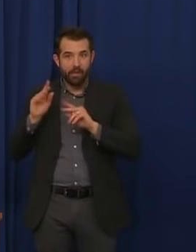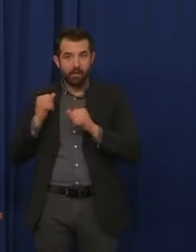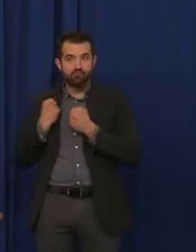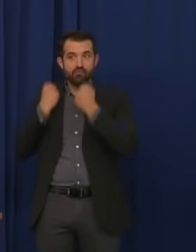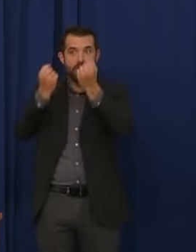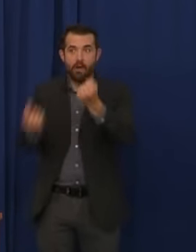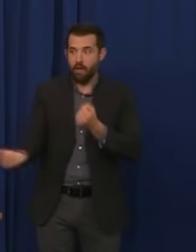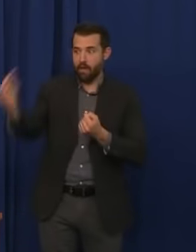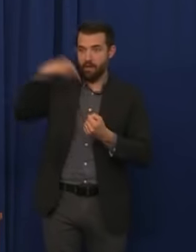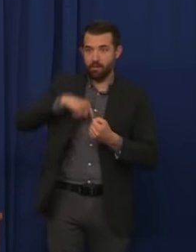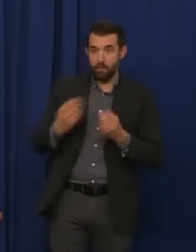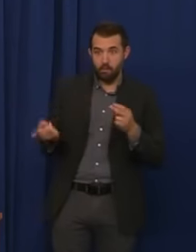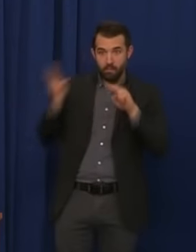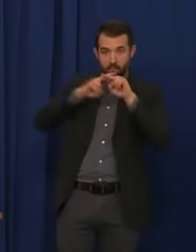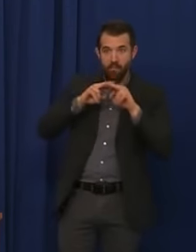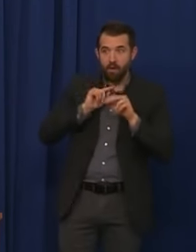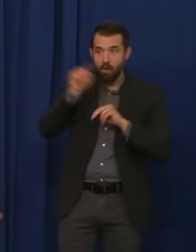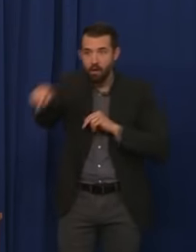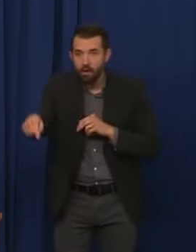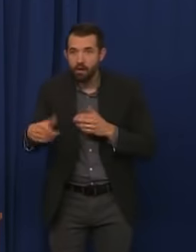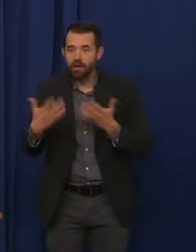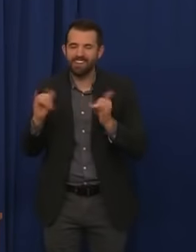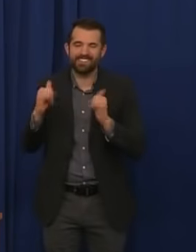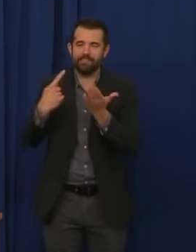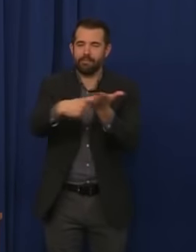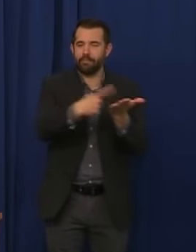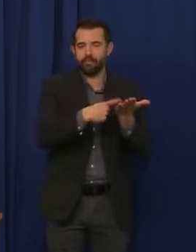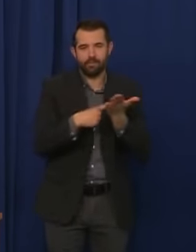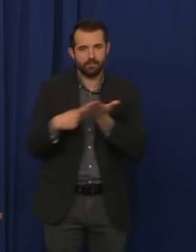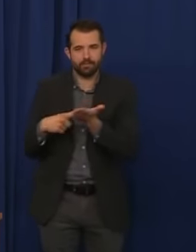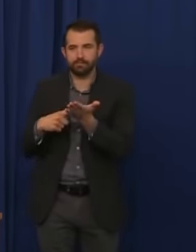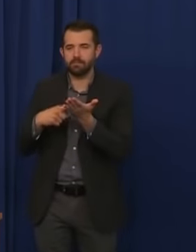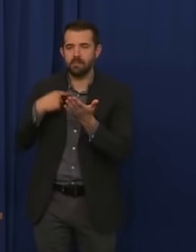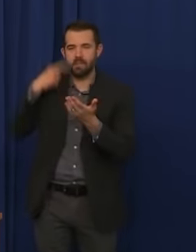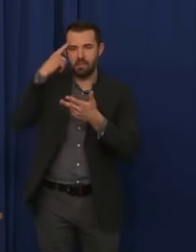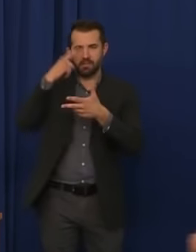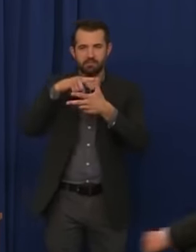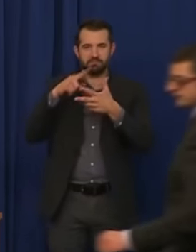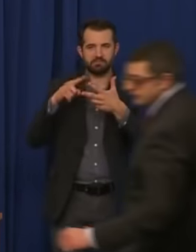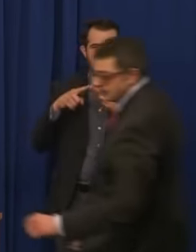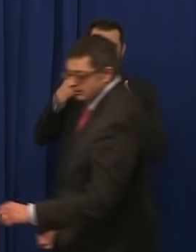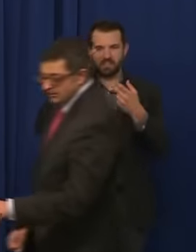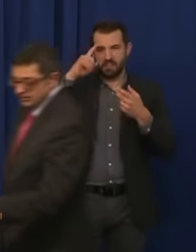about those things, and I think we're in agreement on the basic principles and parameters.